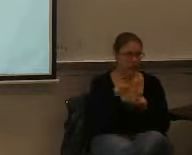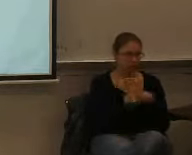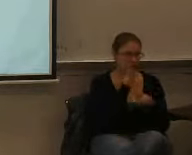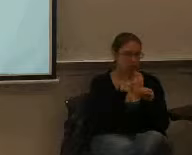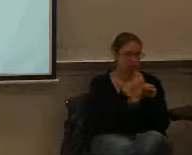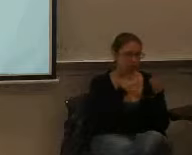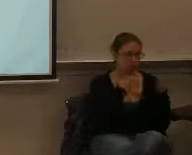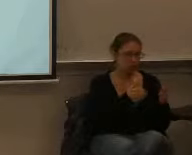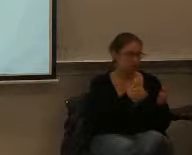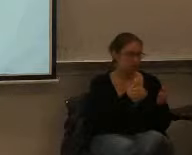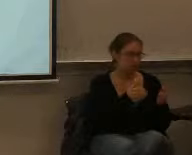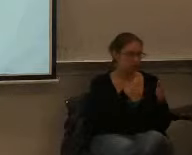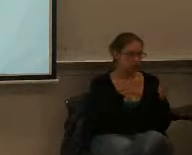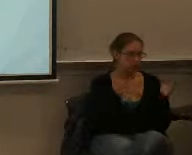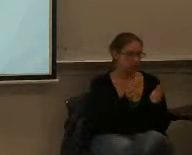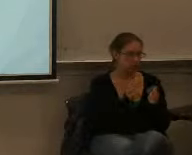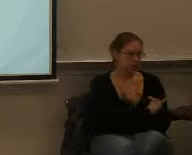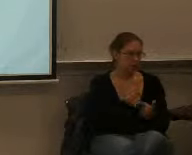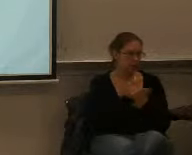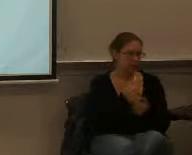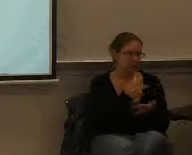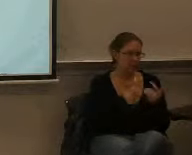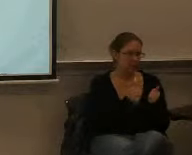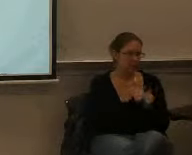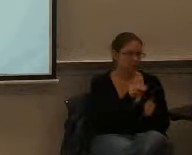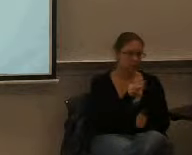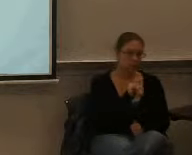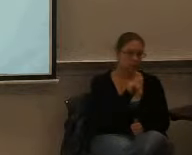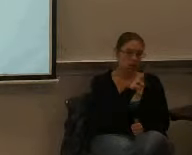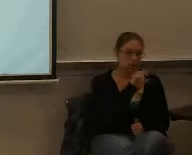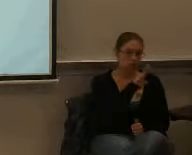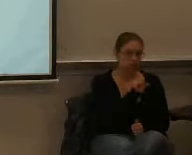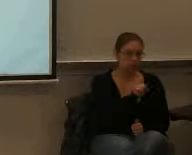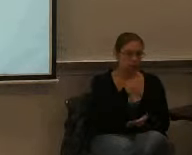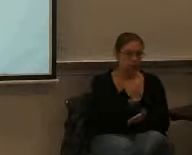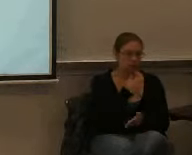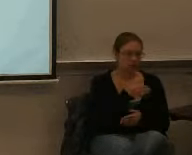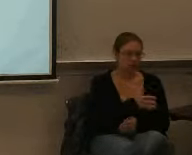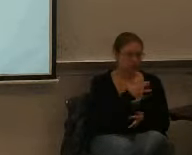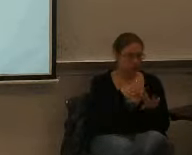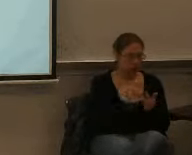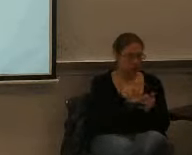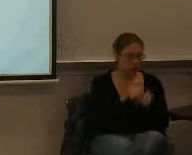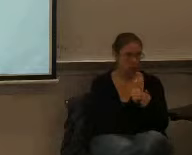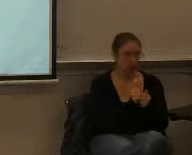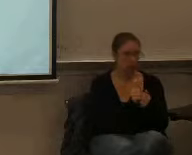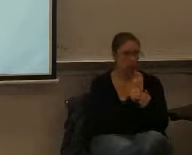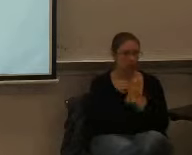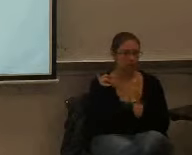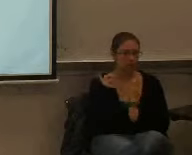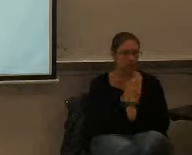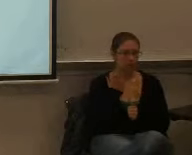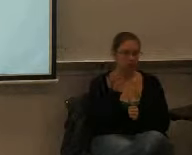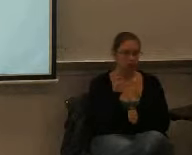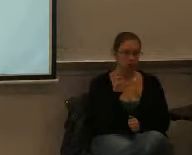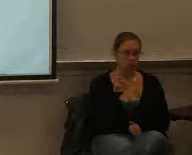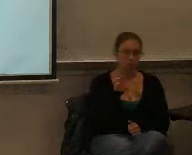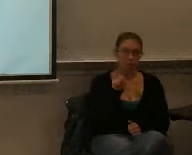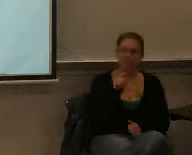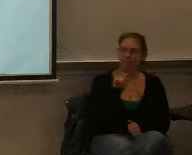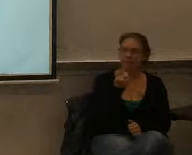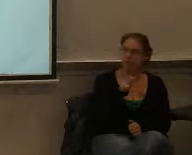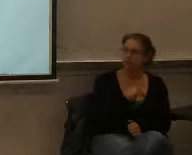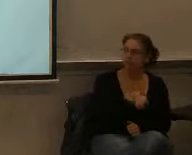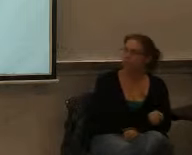talking about the way small organisms interact with microbes and the way that fish are interacting with these crustaceans.